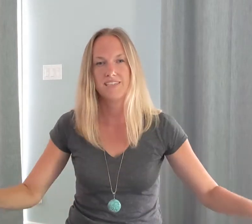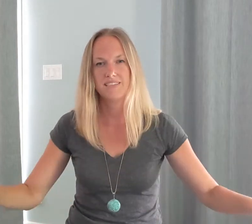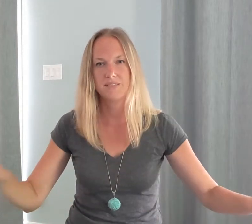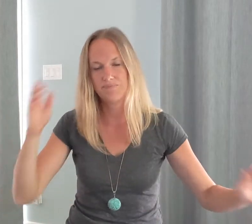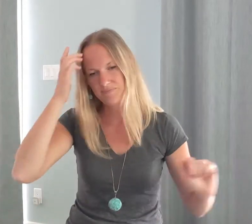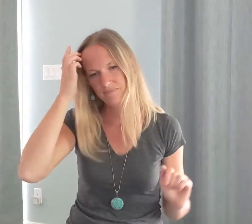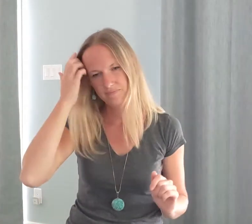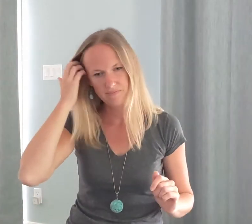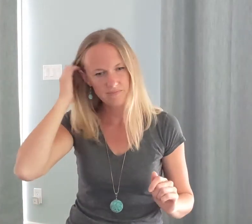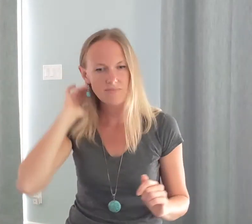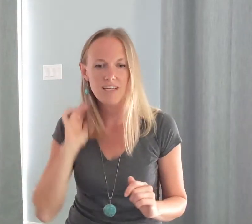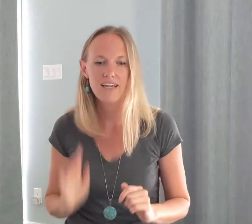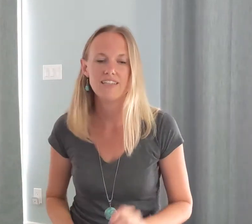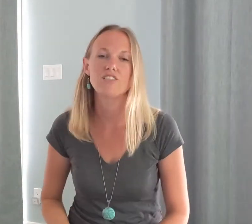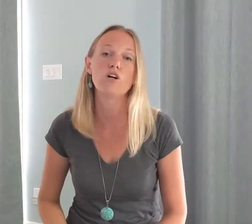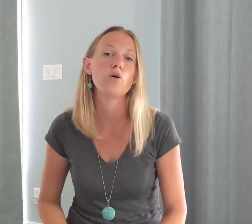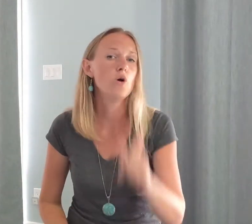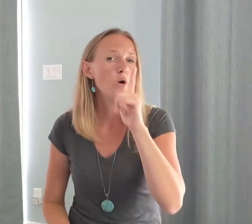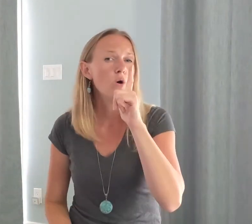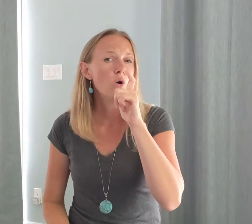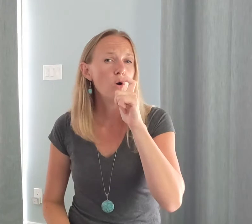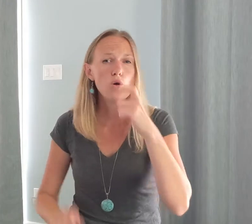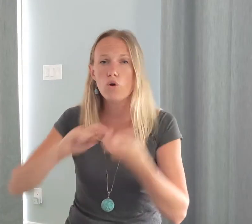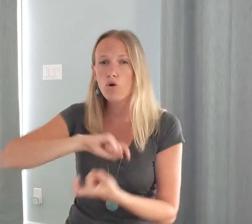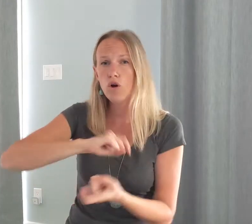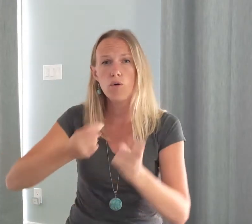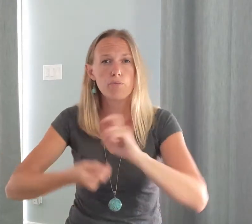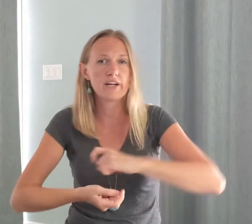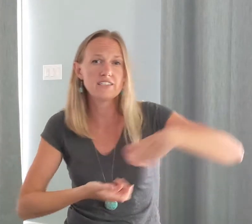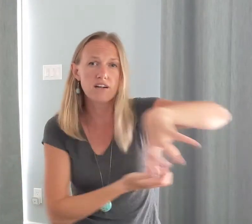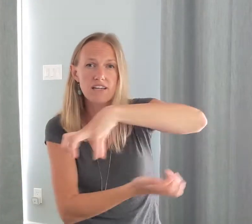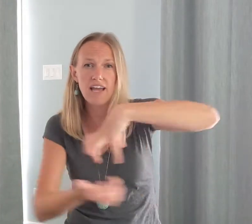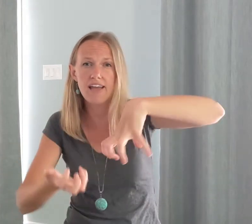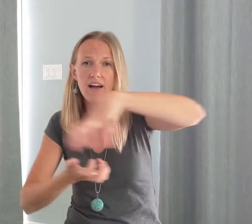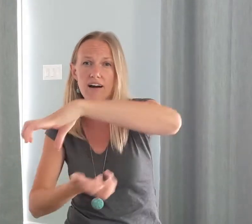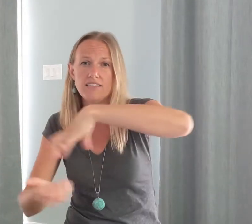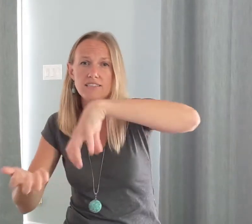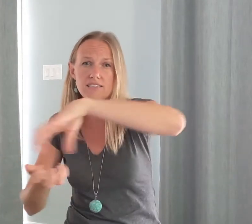Peace. Okay. So, who brings our chaos